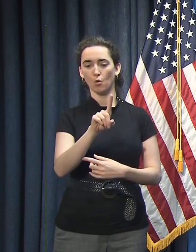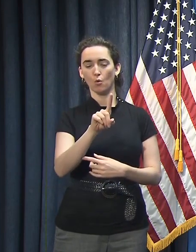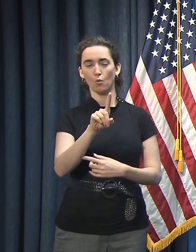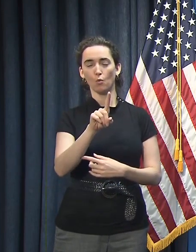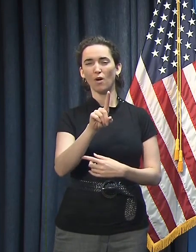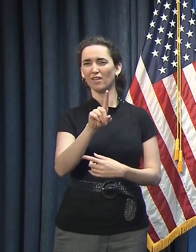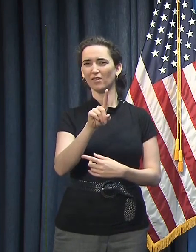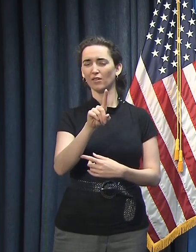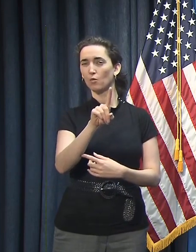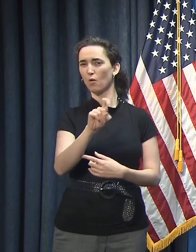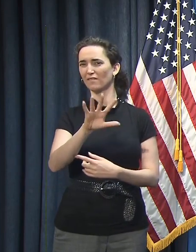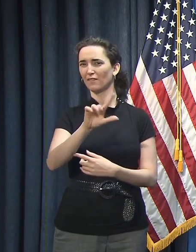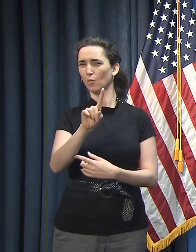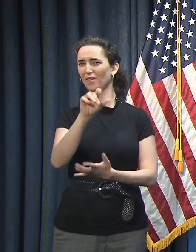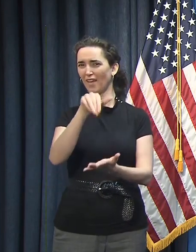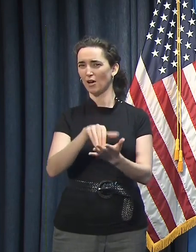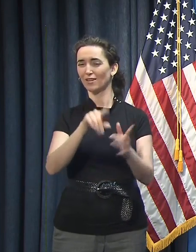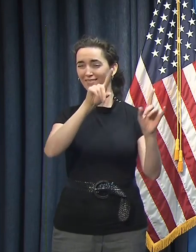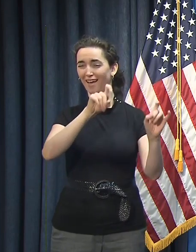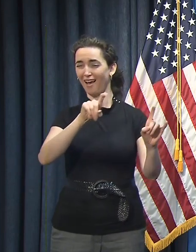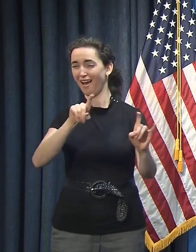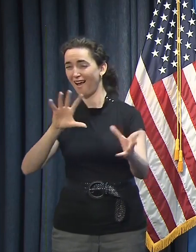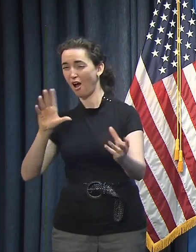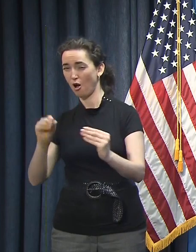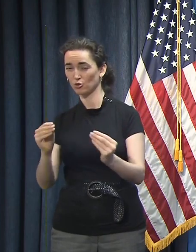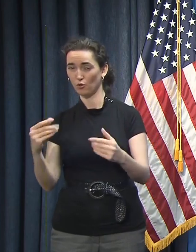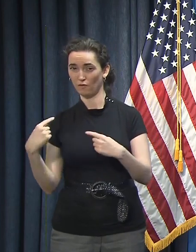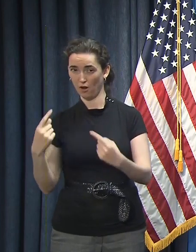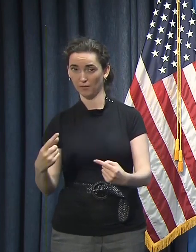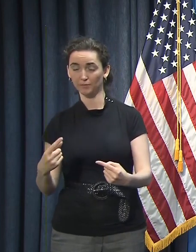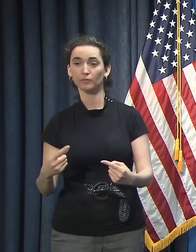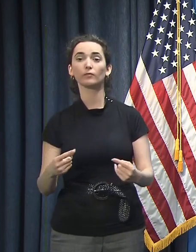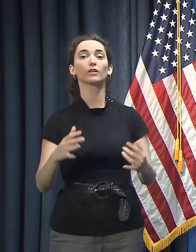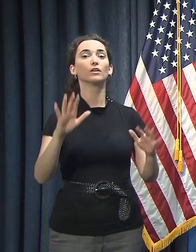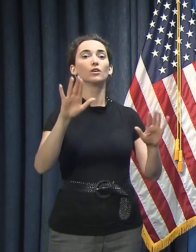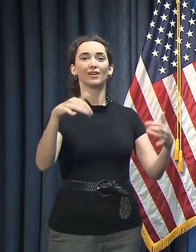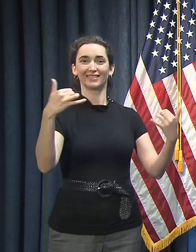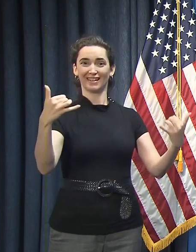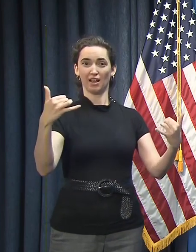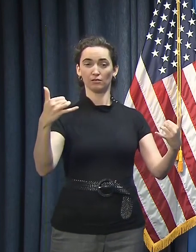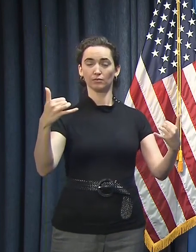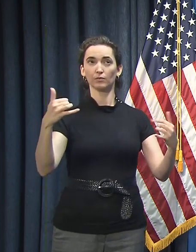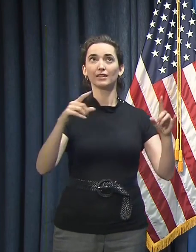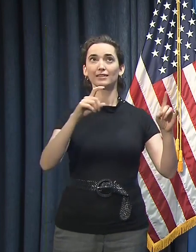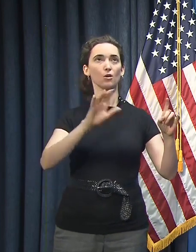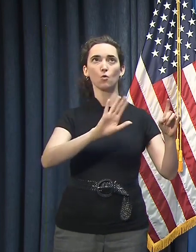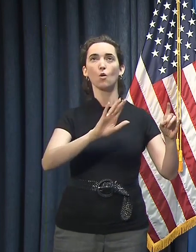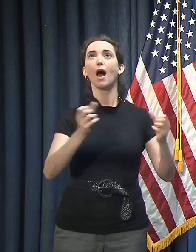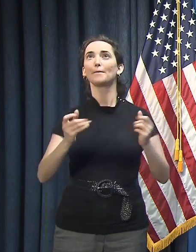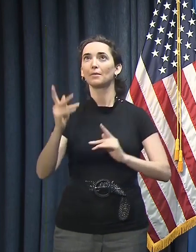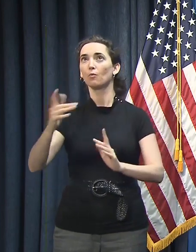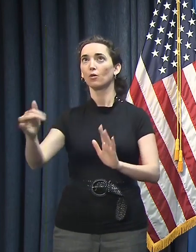Interestingly, today we went back to number five in the nation in per capita tests. Cases.